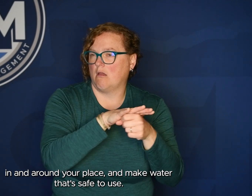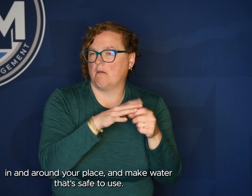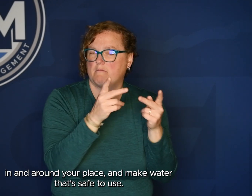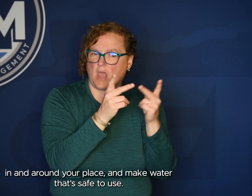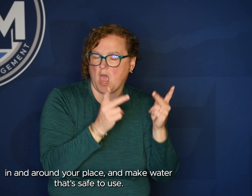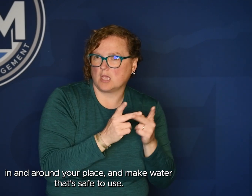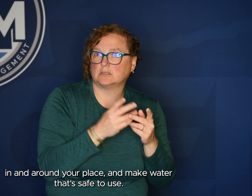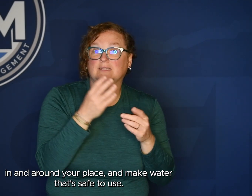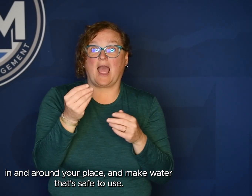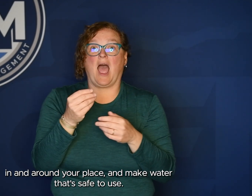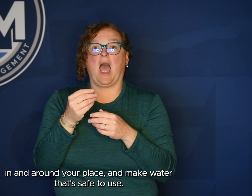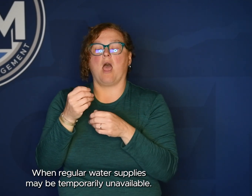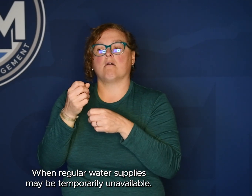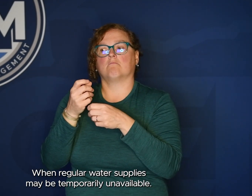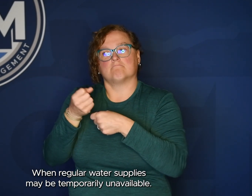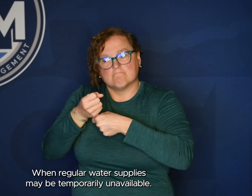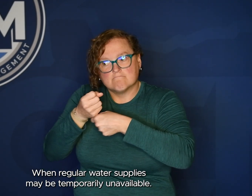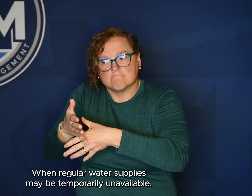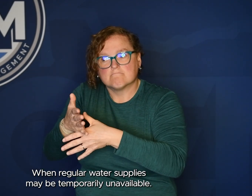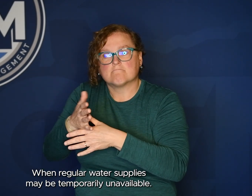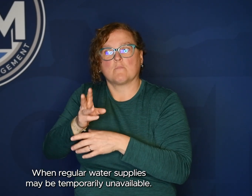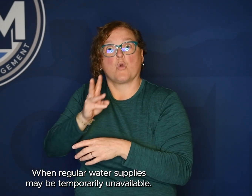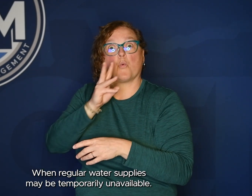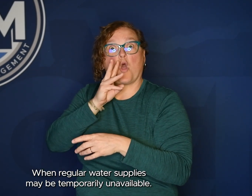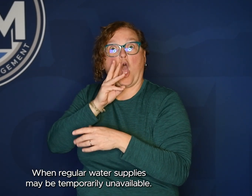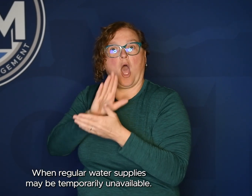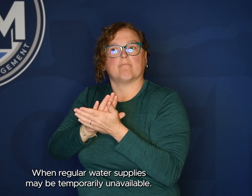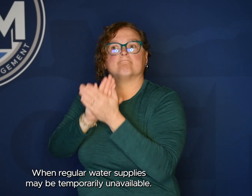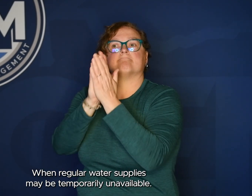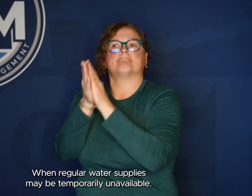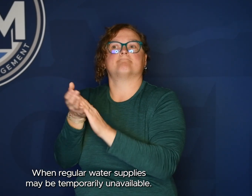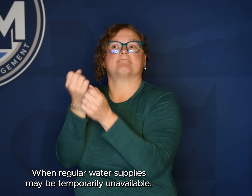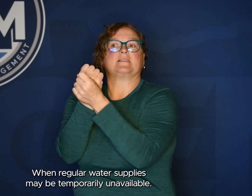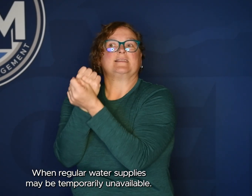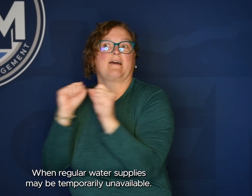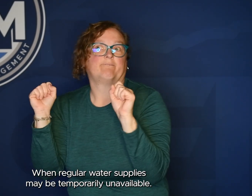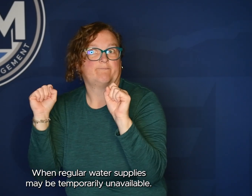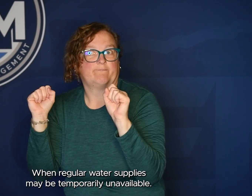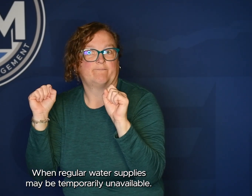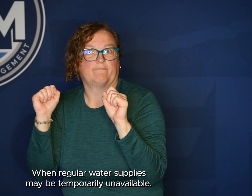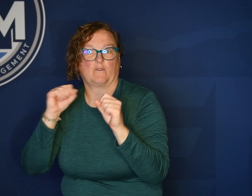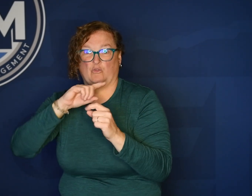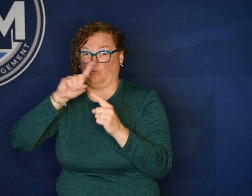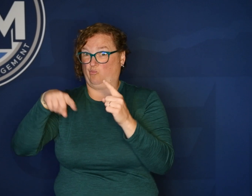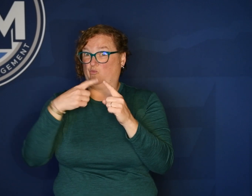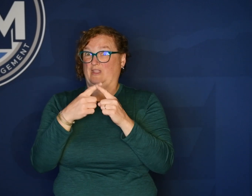that's safe to use when regular water supplies may be temporarily unavailable.